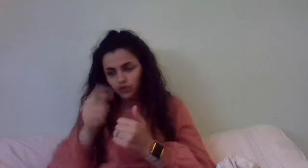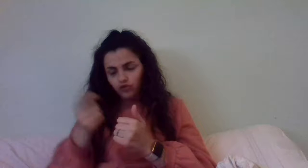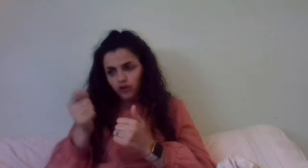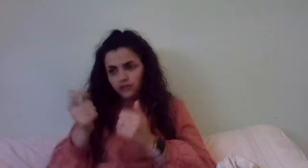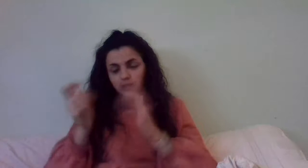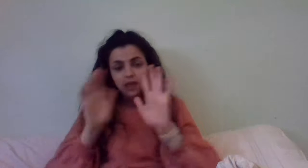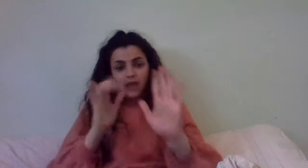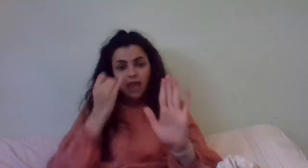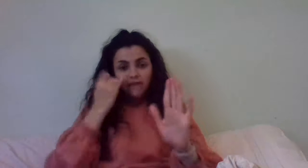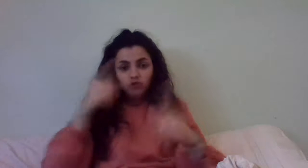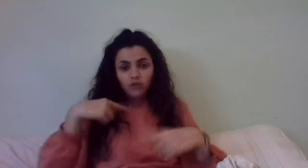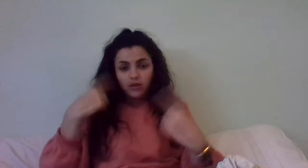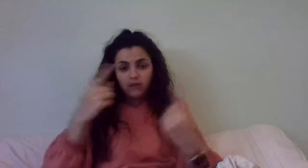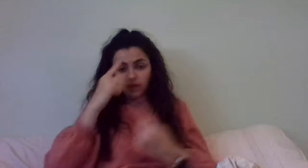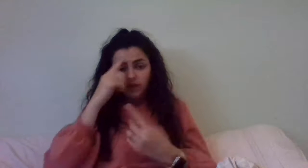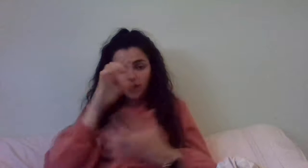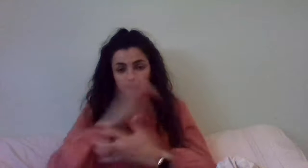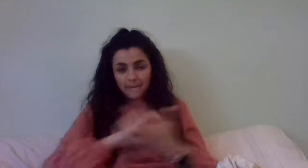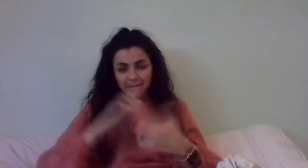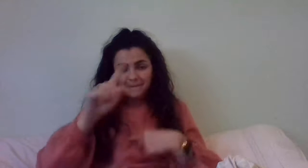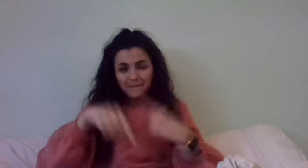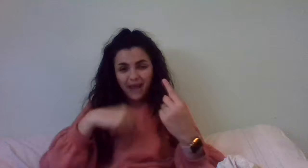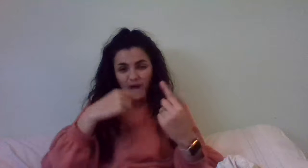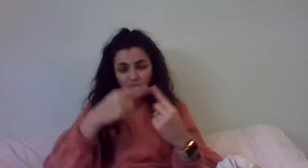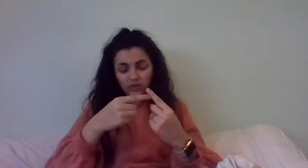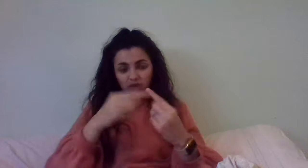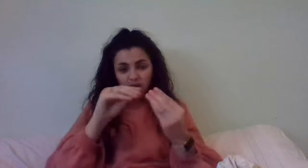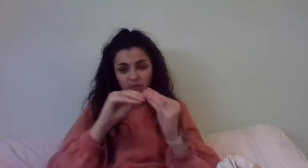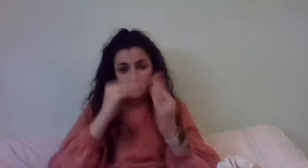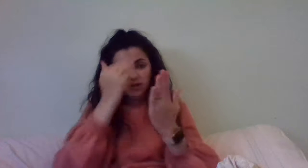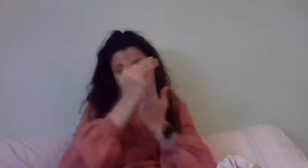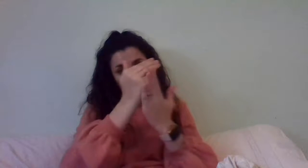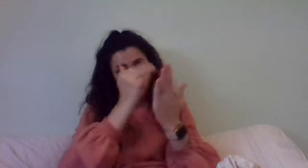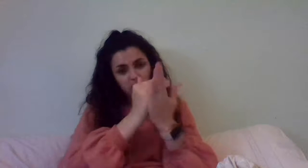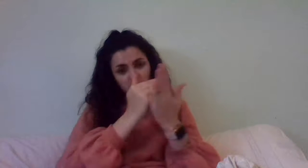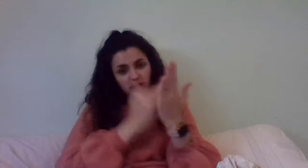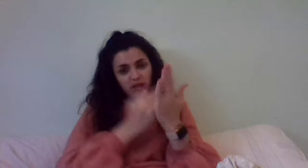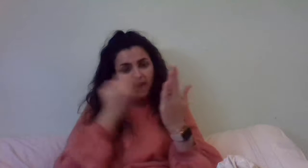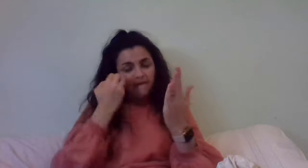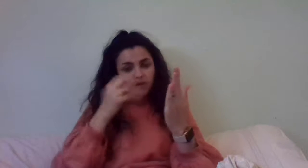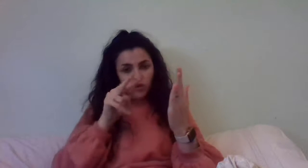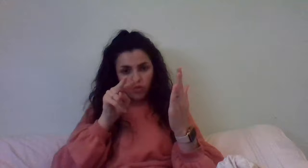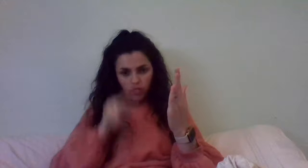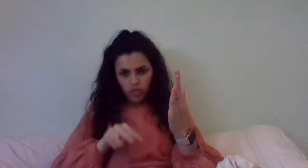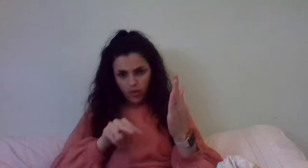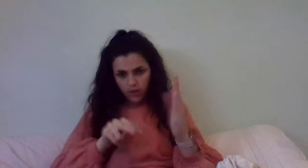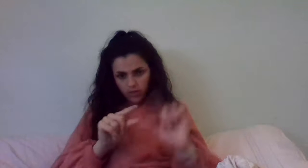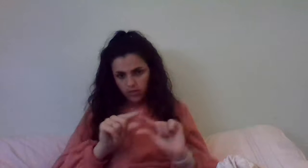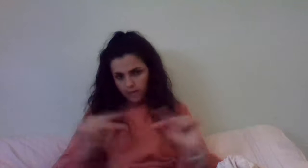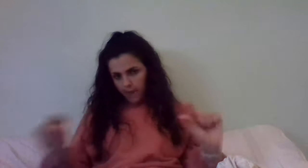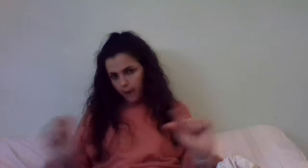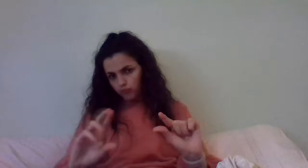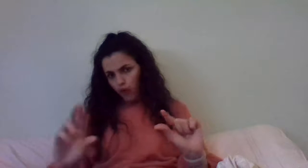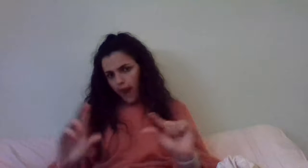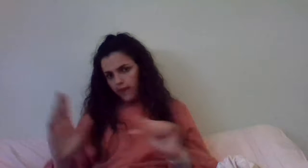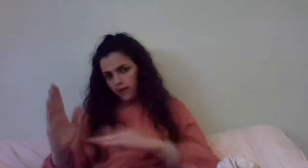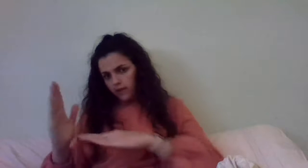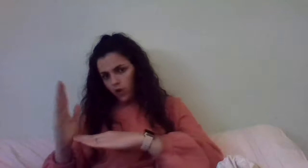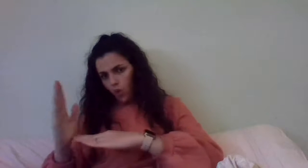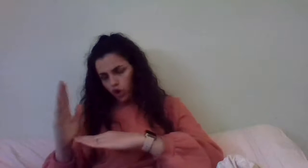about the chronological number of the panel, if you look on the bottom right-hand corner, you will see that he's painted a number.